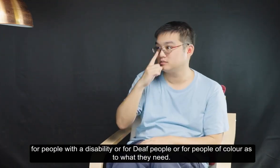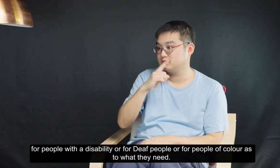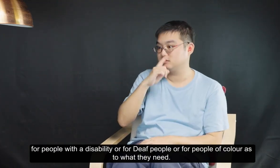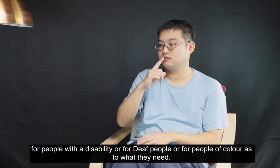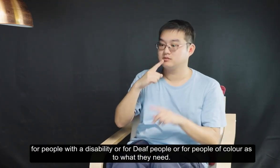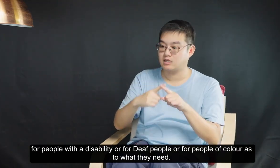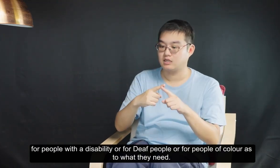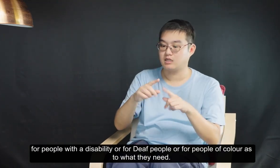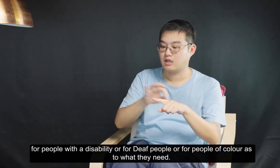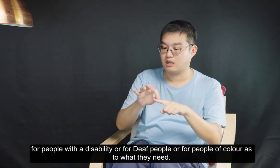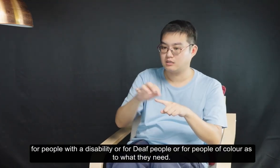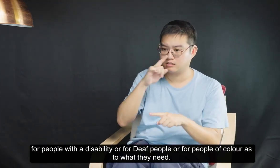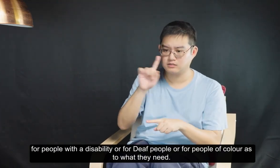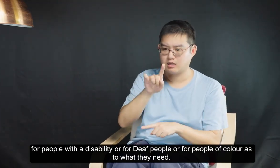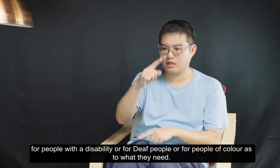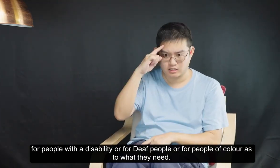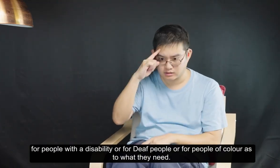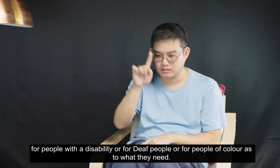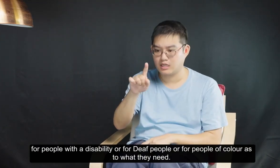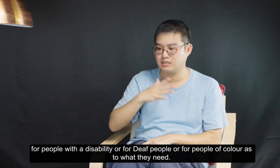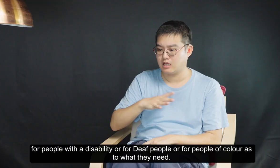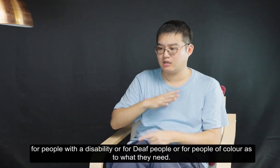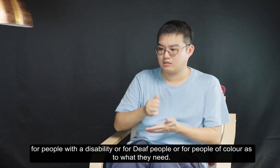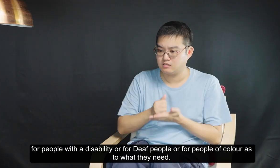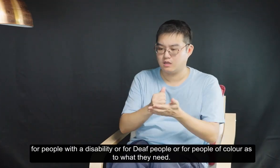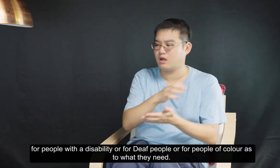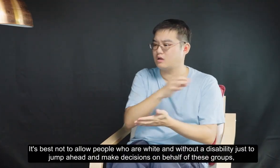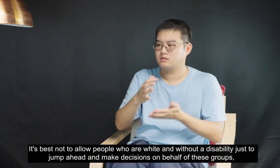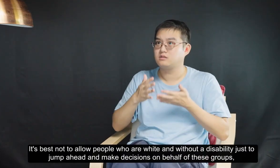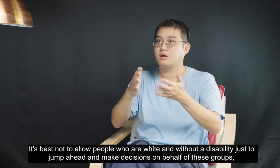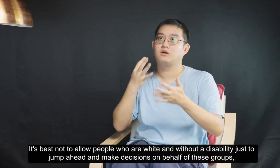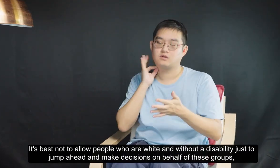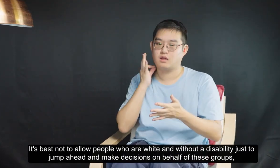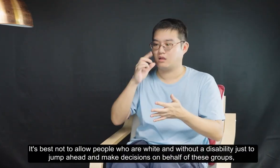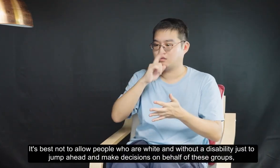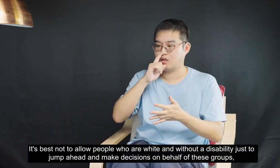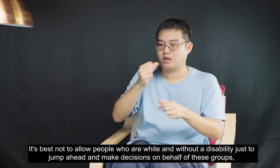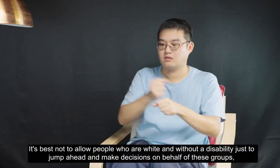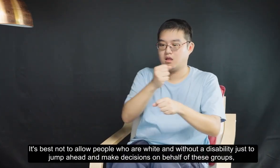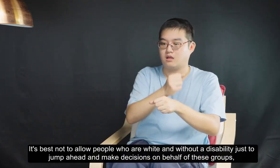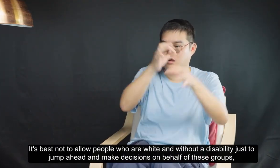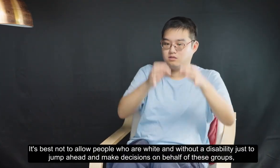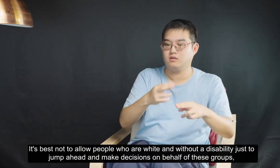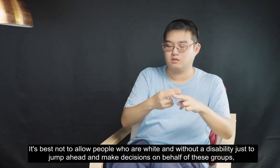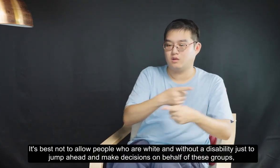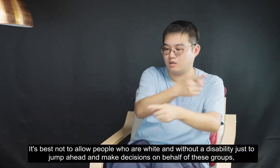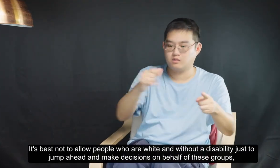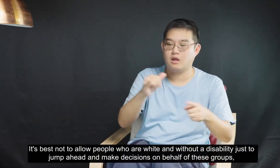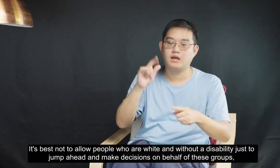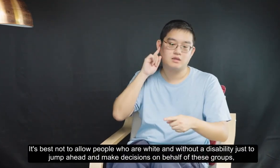colour as to what they need. It's best not to allow people who are white and without a disability just to jump ahead